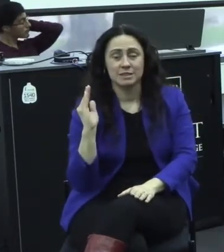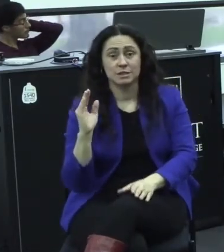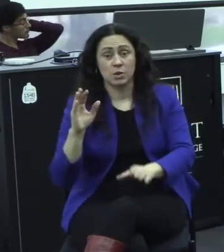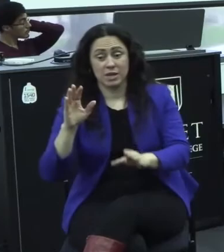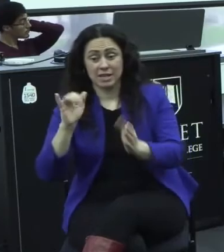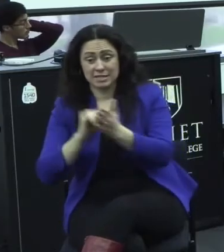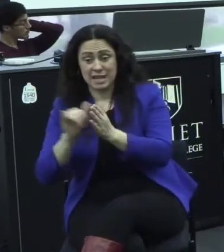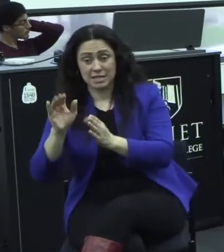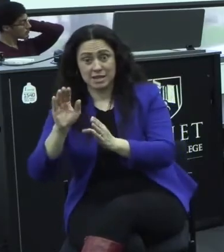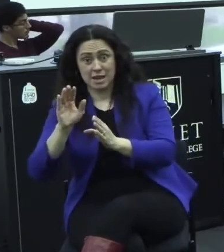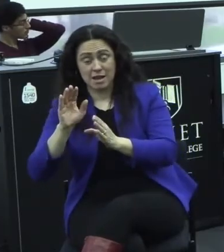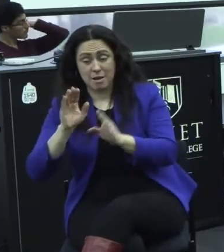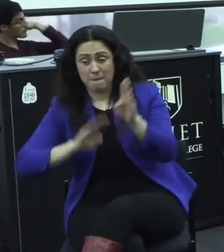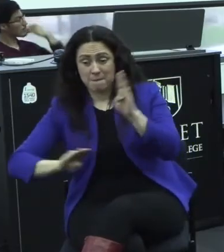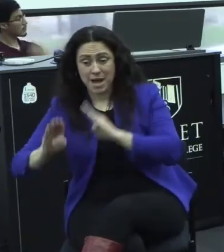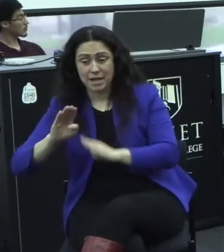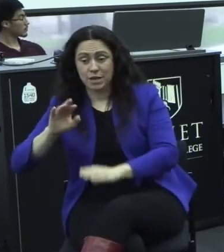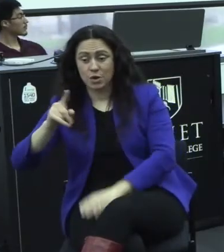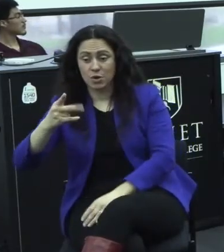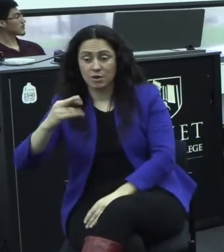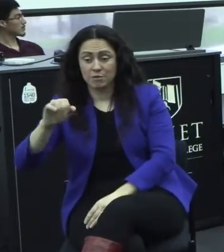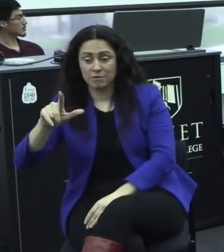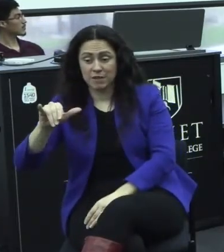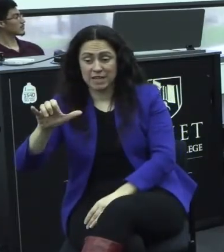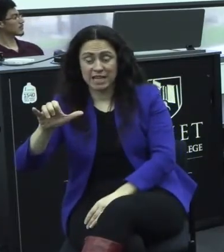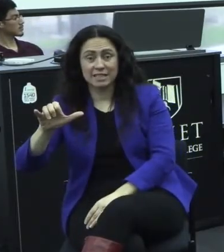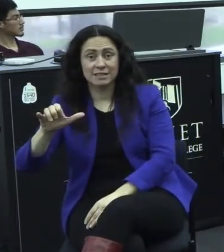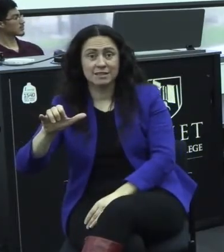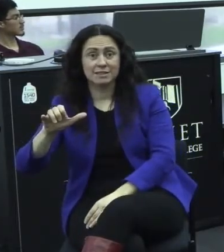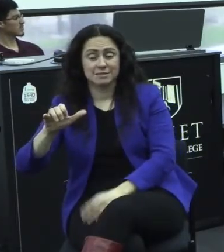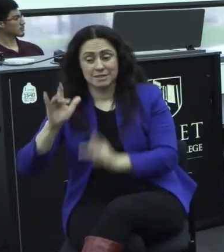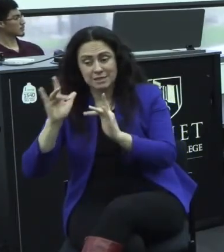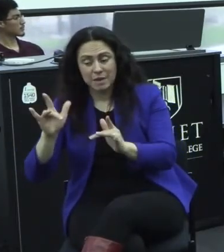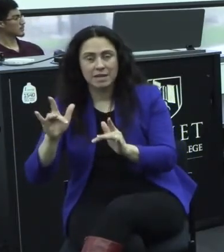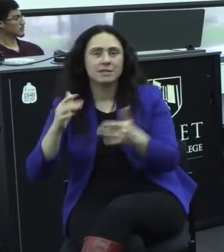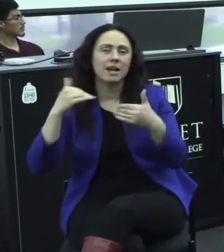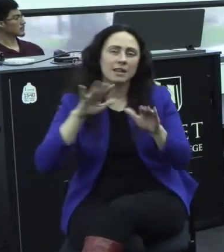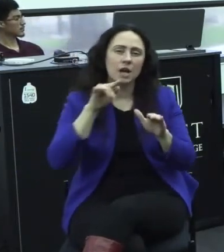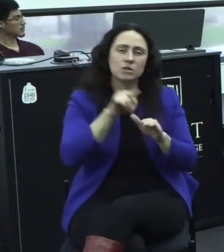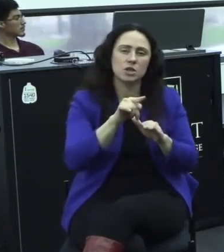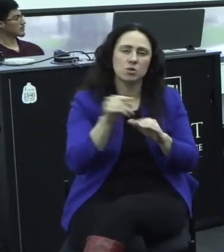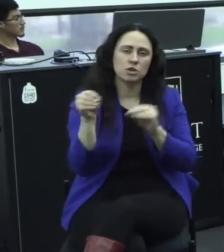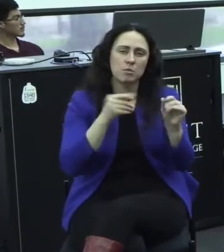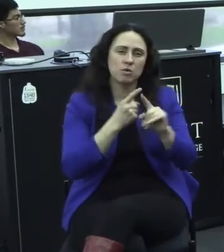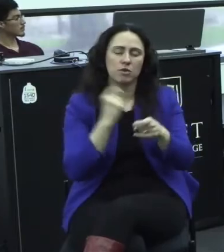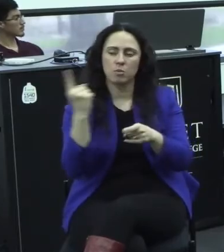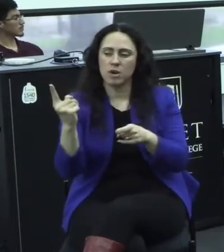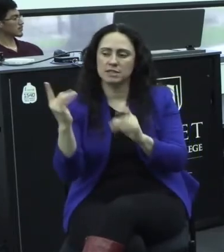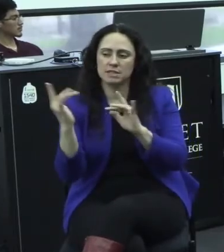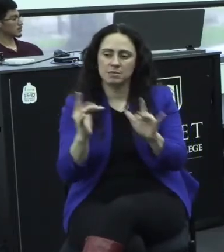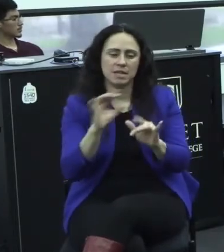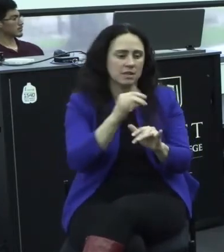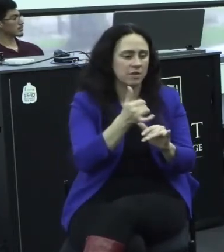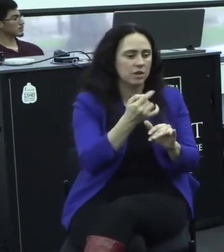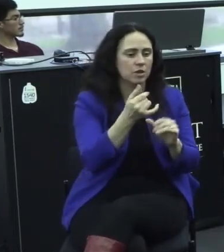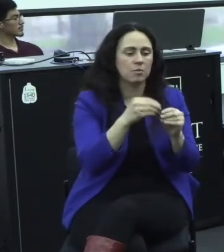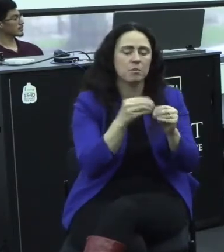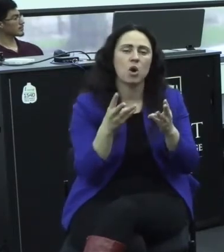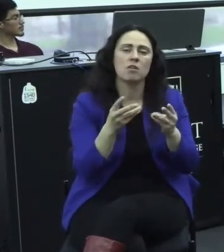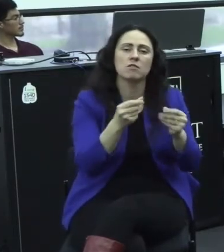biophilic roundedness of space. Right. And it allows you to kind of like move from one space to another a little bit more